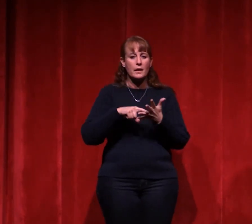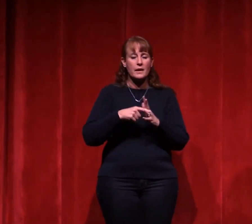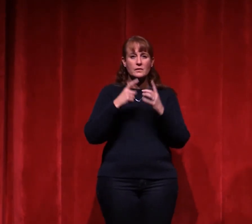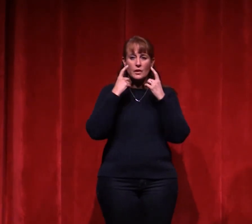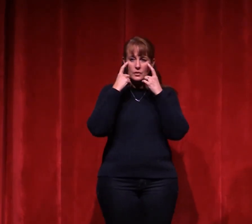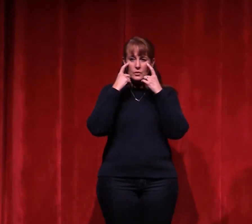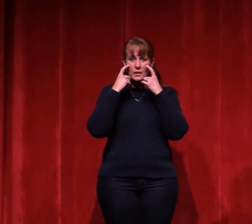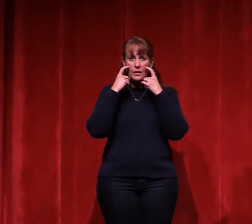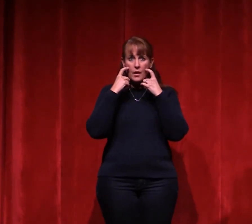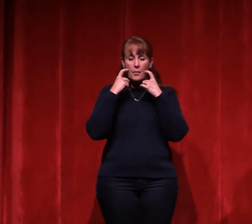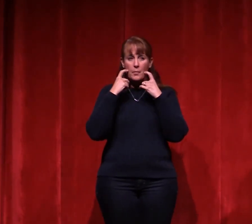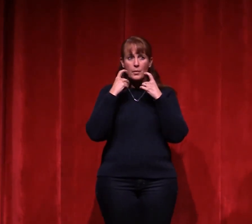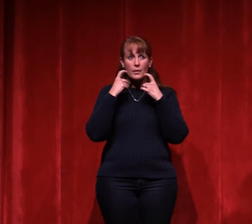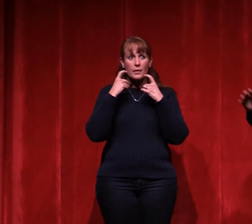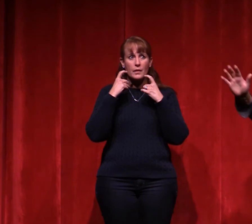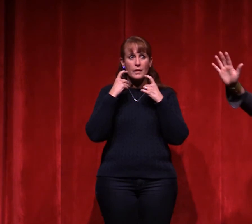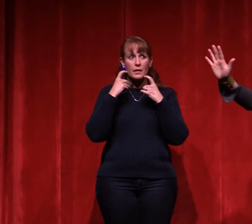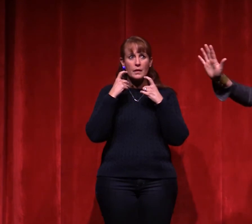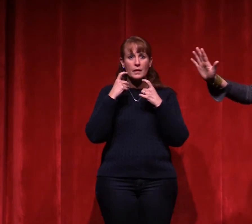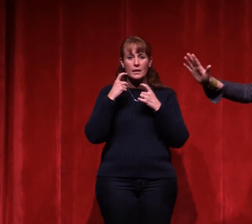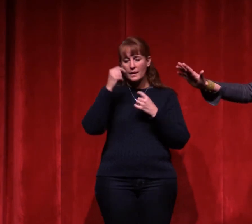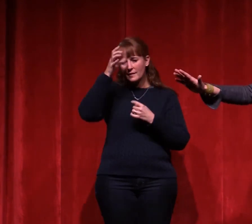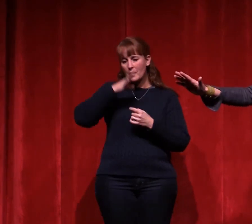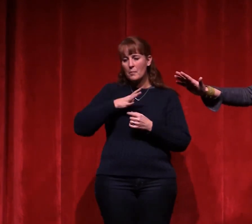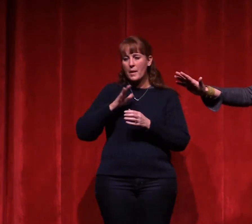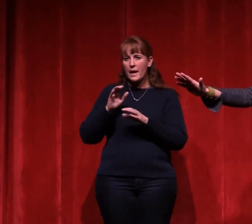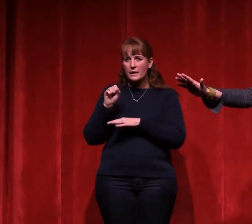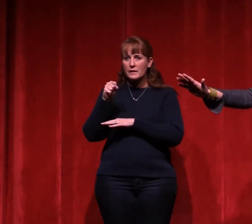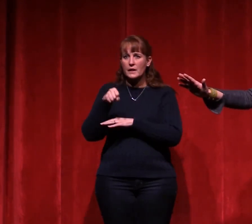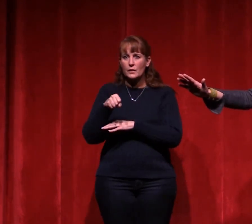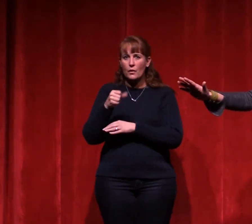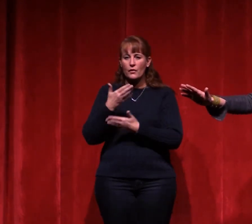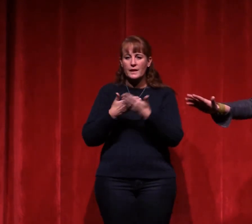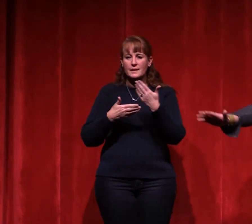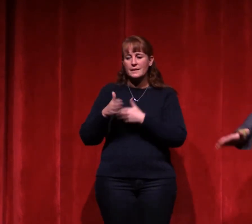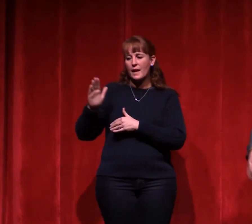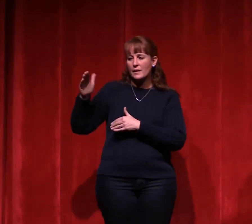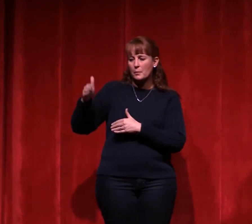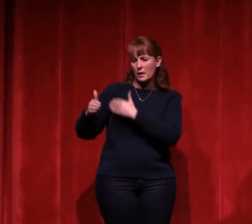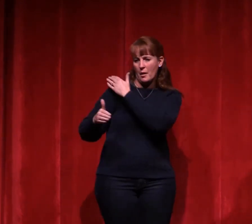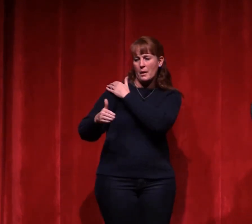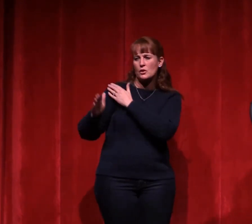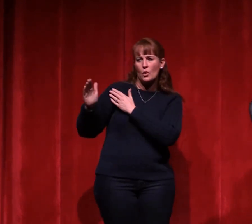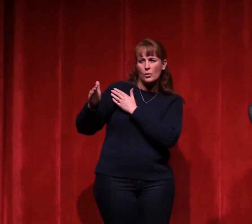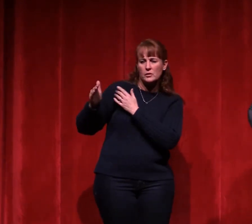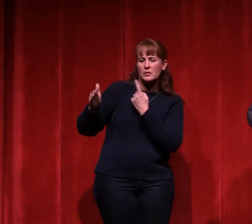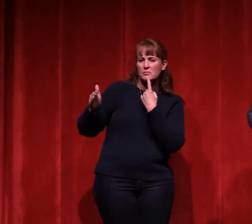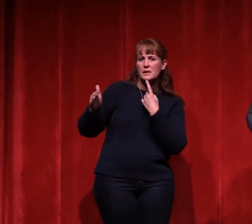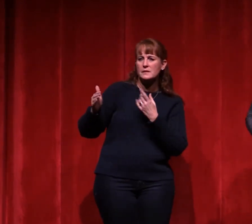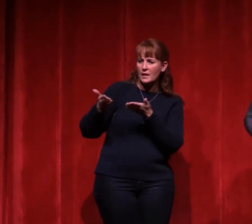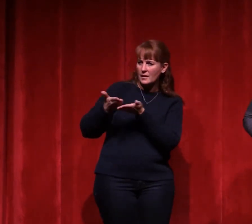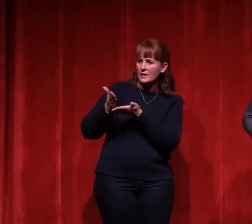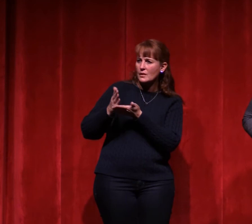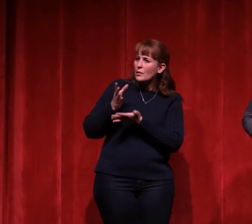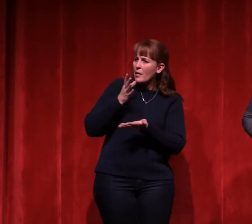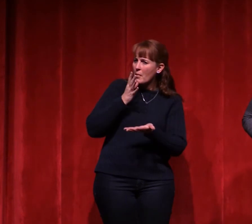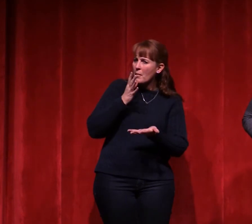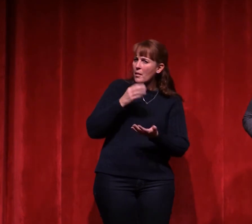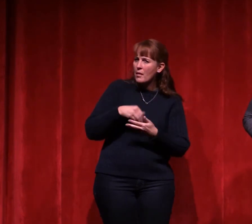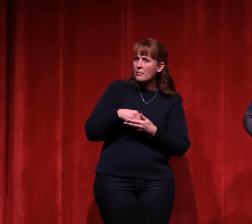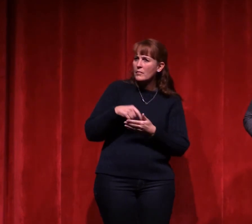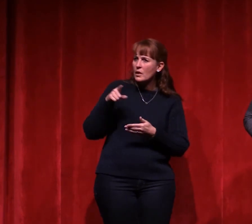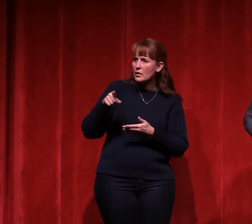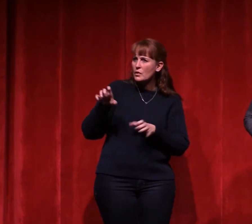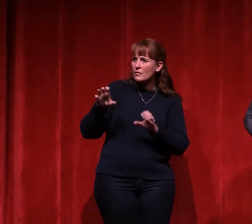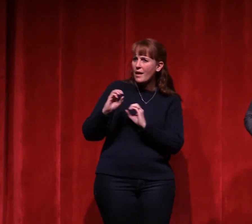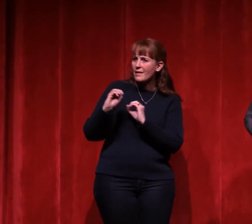up. And the hunchback leaned over and he put his hand on my shoulder and he said, "It's okay, Mama.